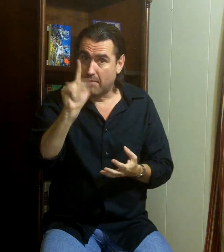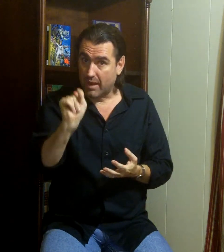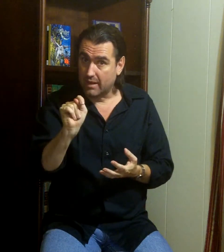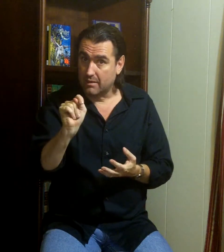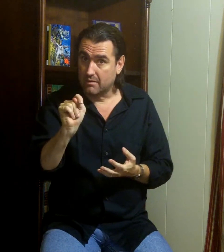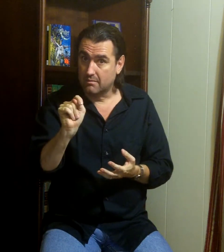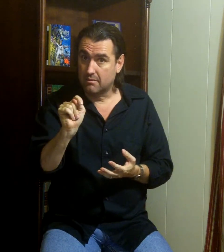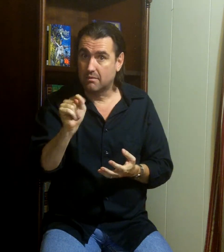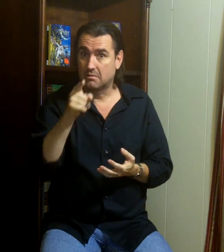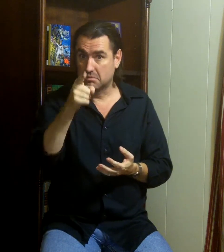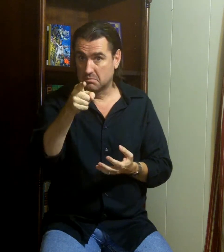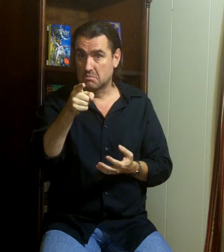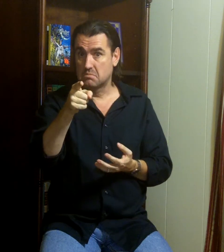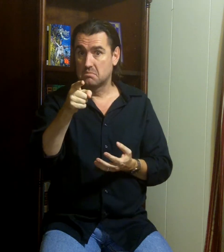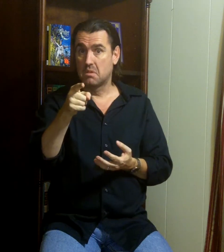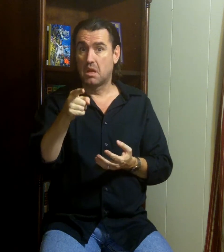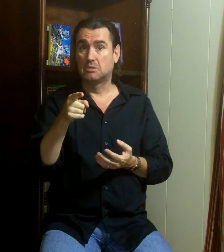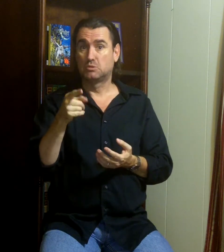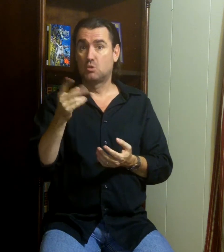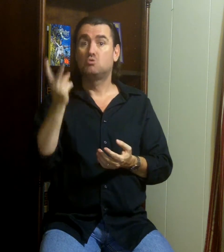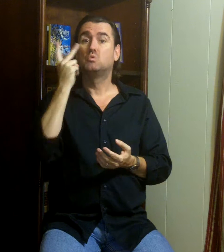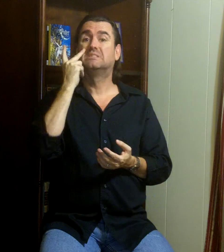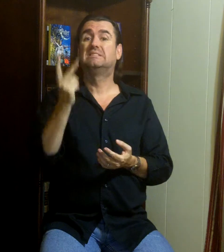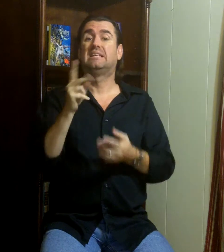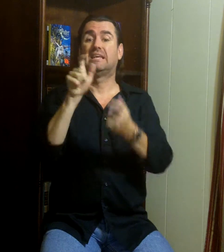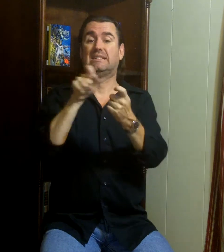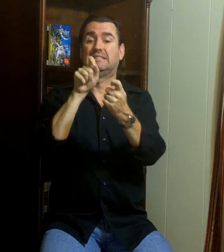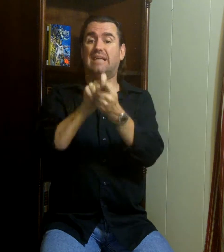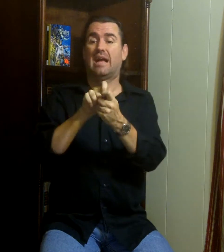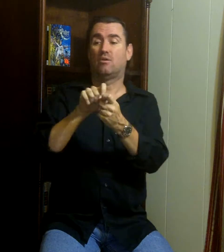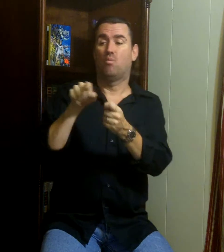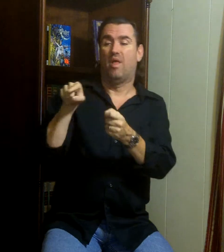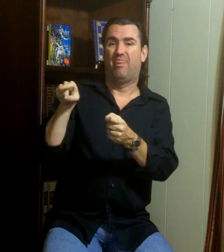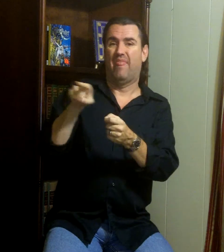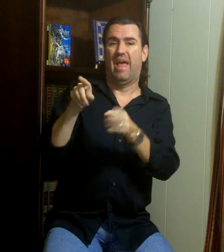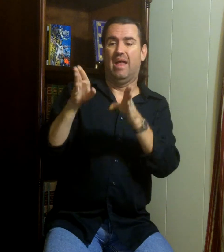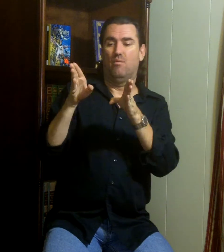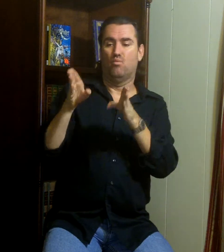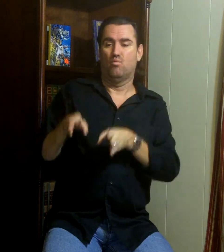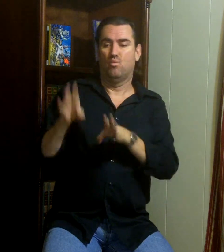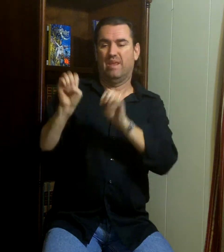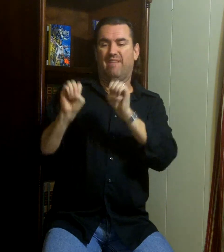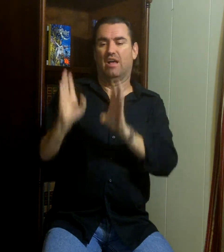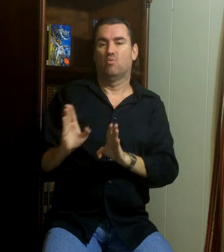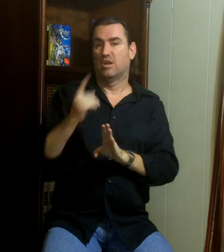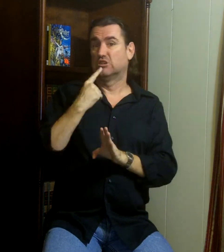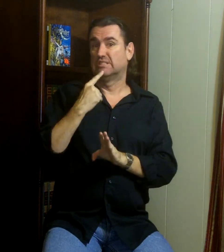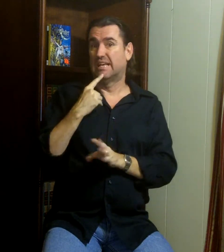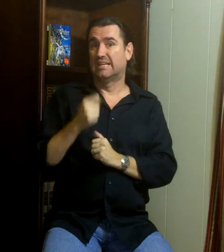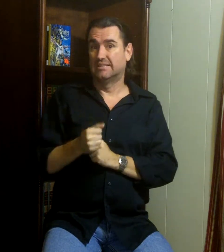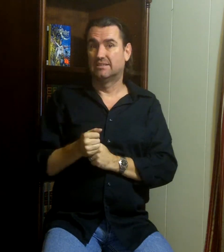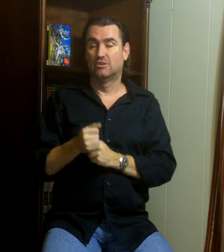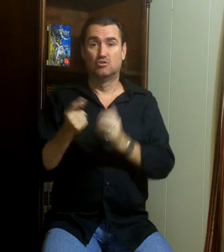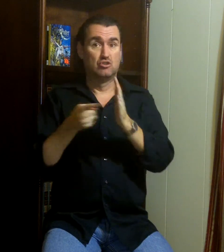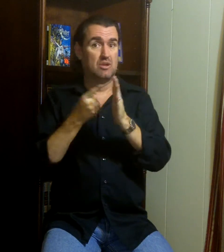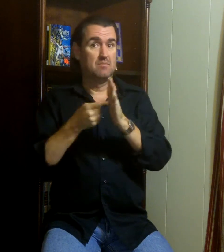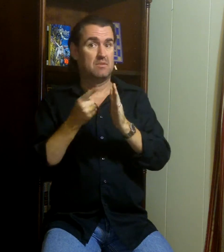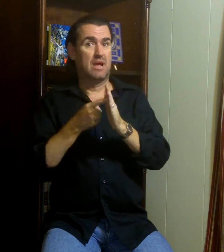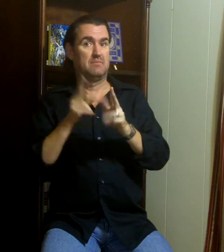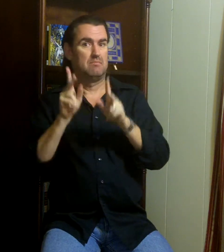your summary, and you'll see. So sometimes, because sign language is subjective in that people will have different perceptions of